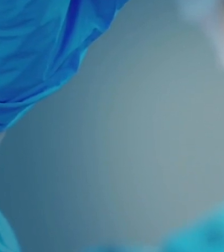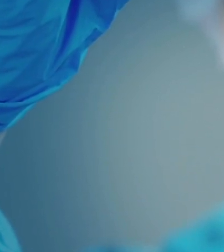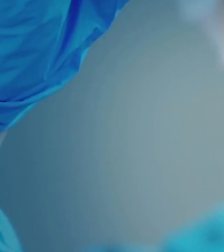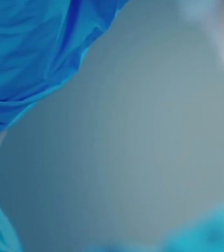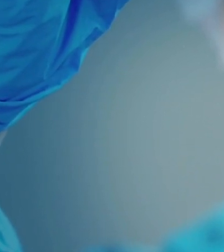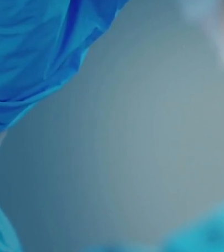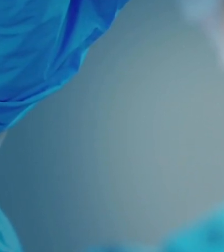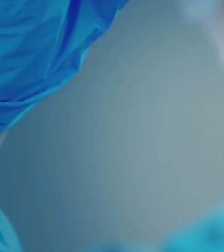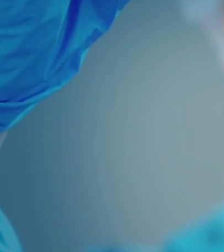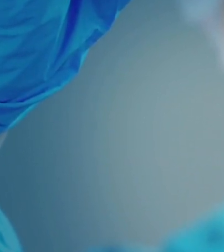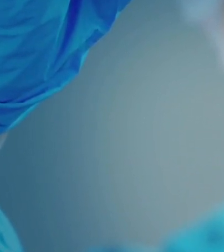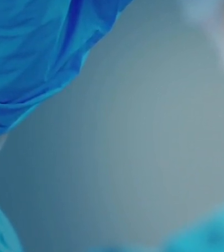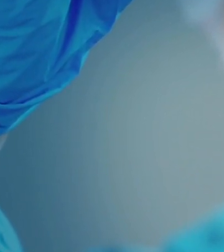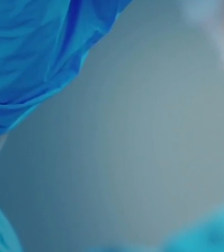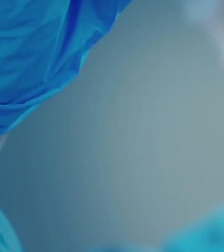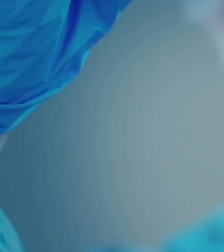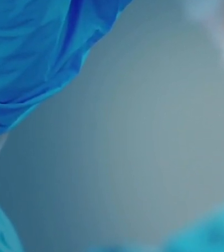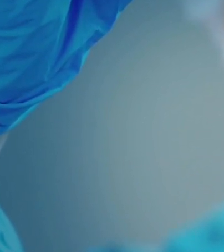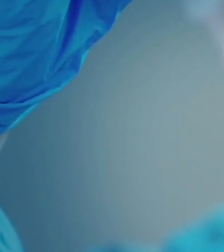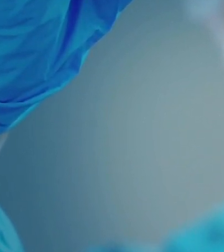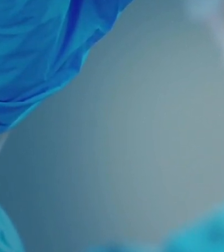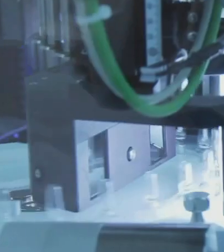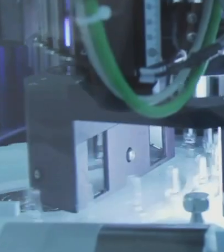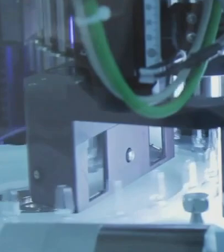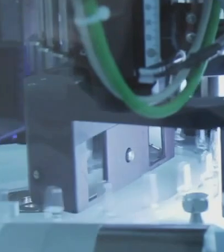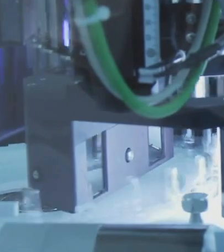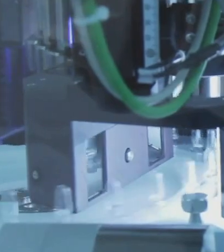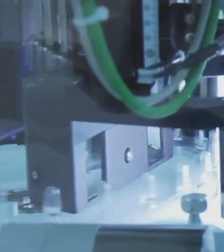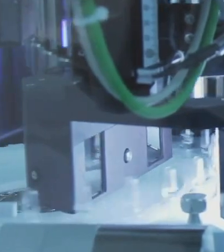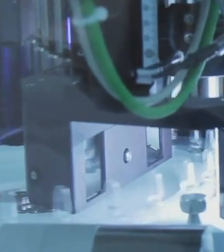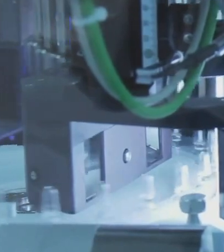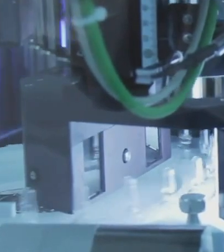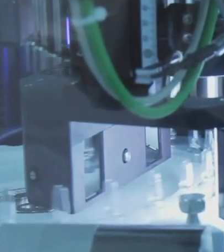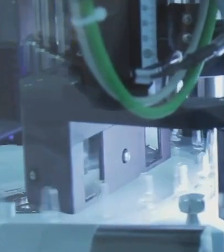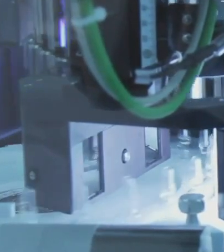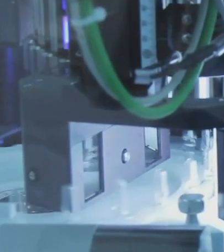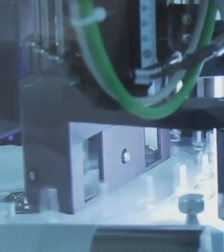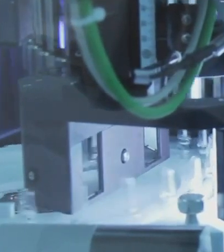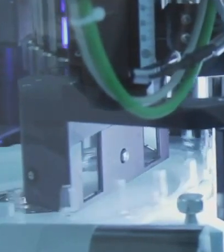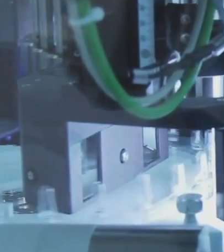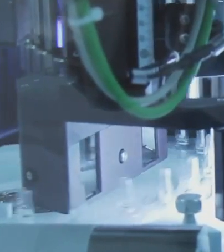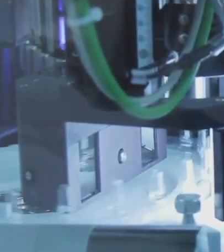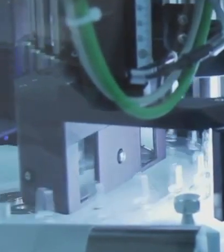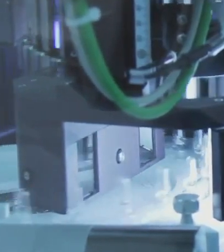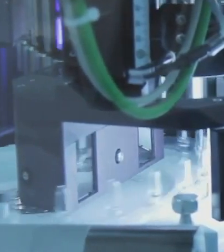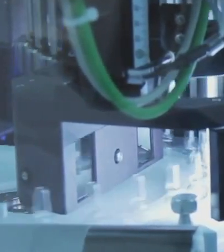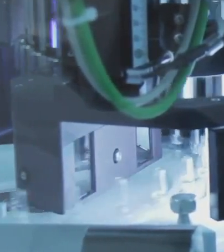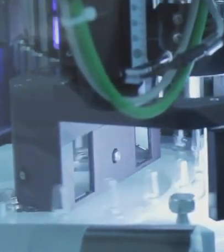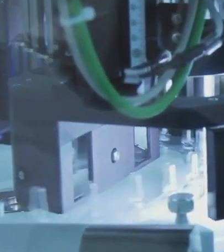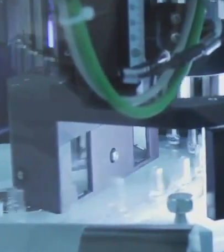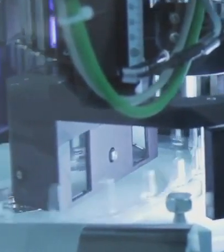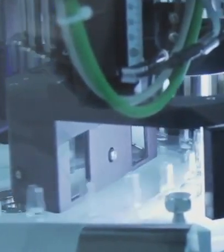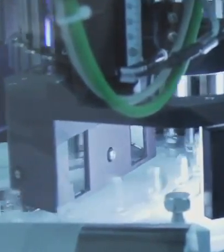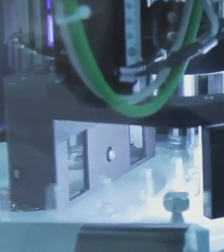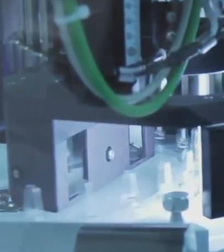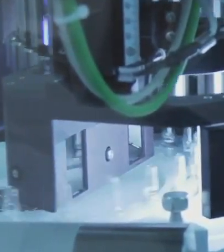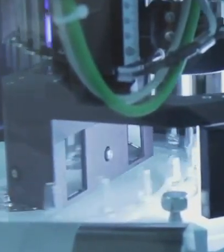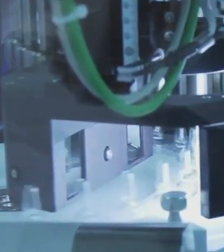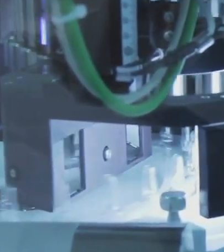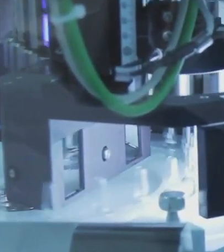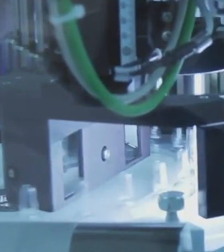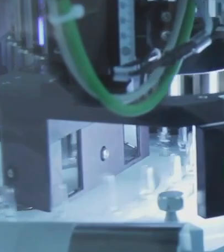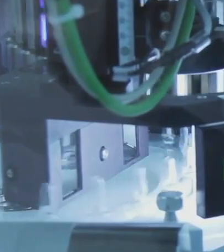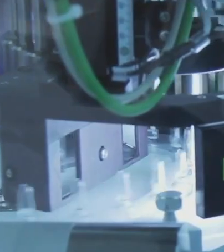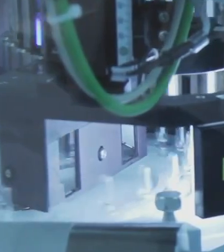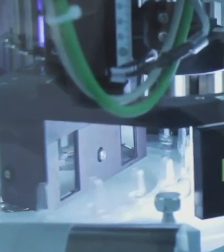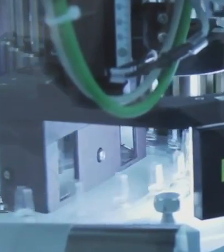workers are at the top of the list to get the first shots. Meanwhile, Dr. Roos says it's important for everyone to understand that if you get a